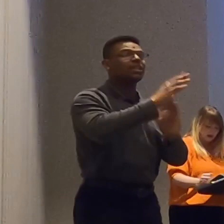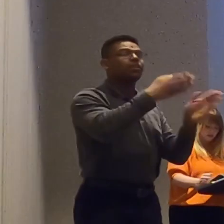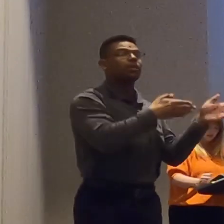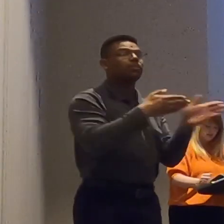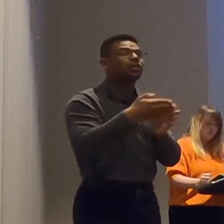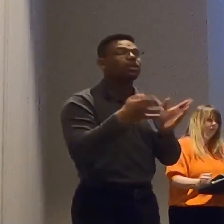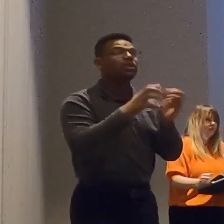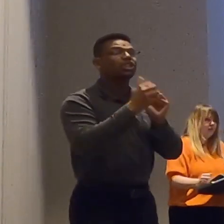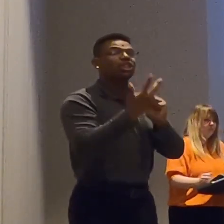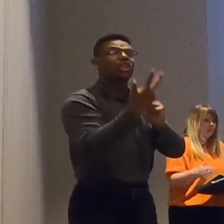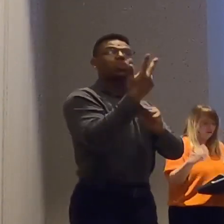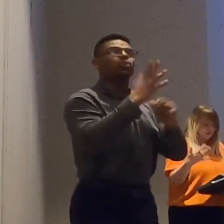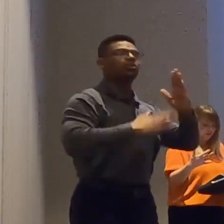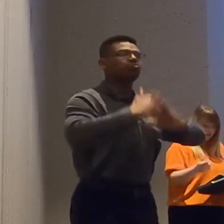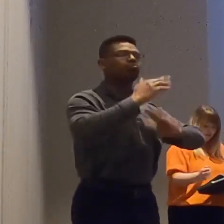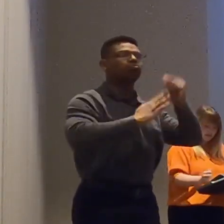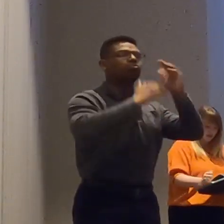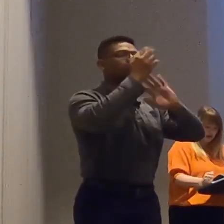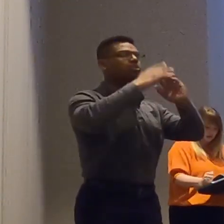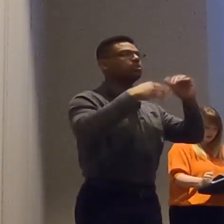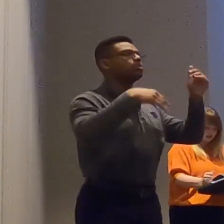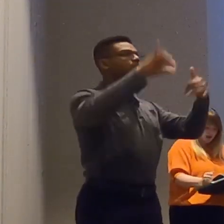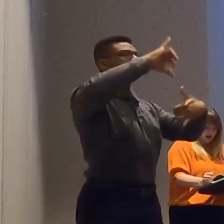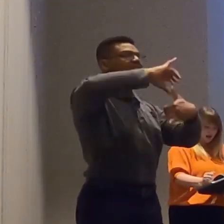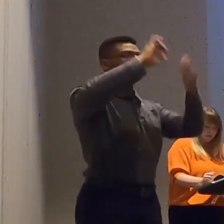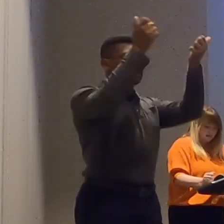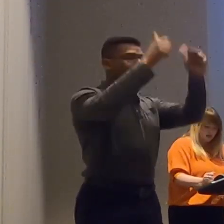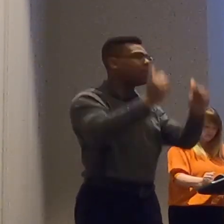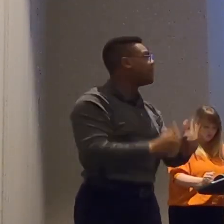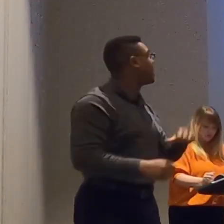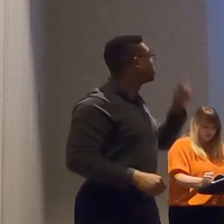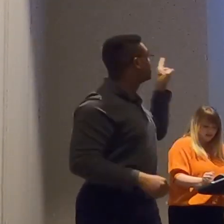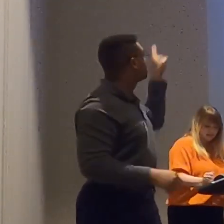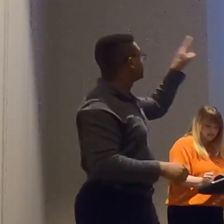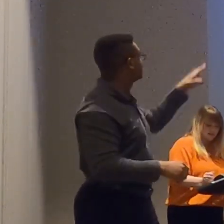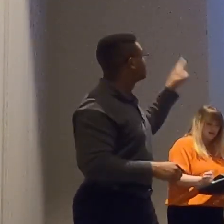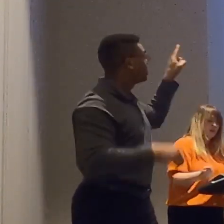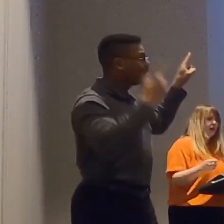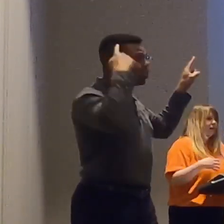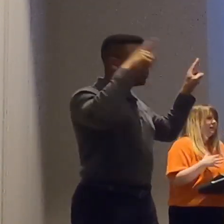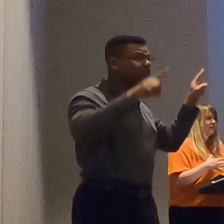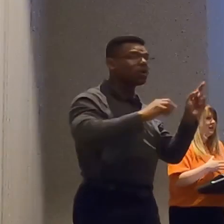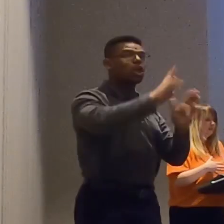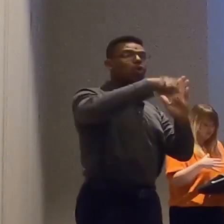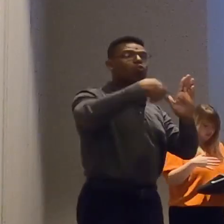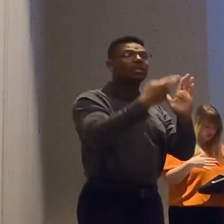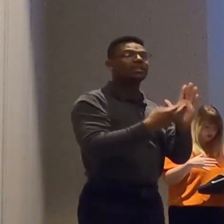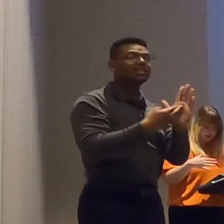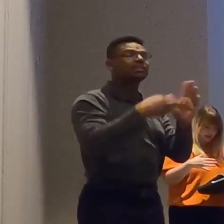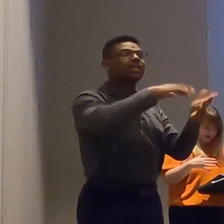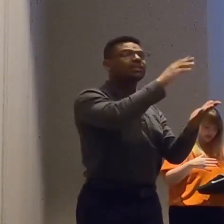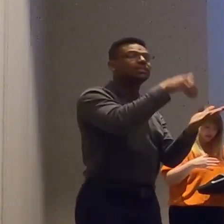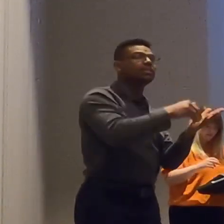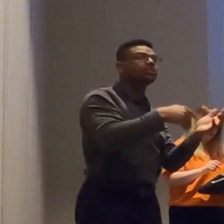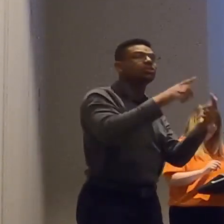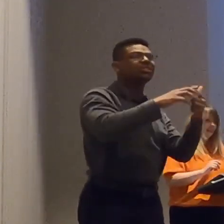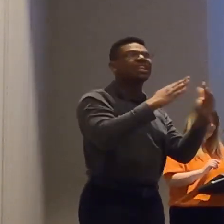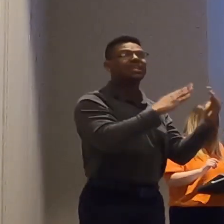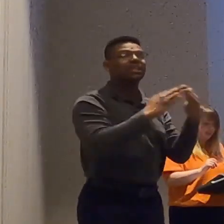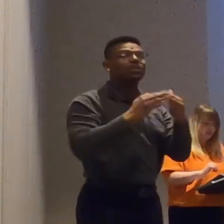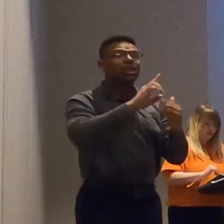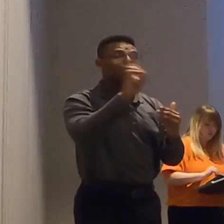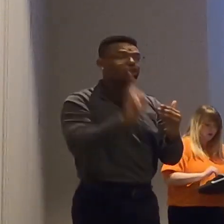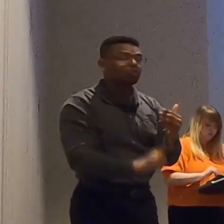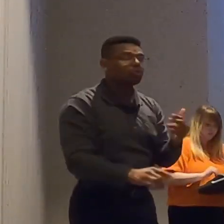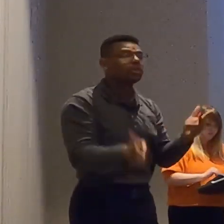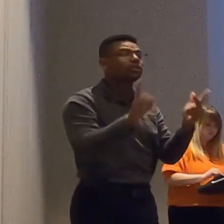scale models. He also did these scale models for the Renaissance Center, areas of downtown Detroit, and the Fairlane